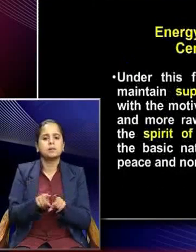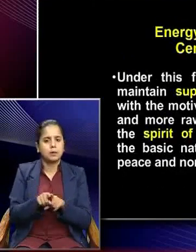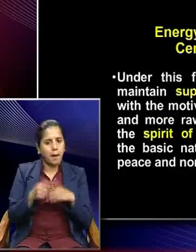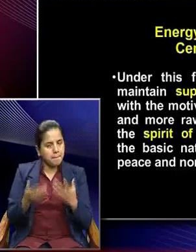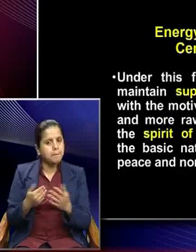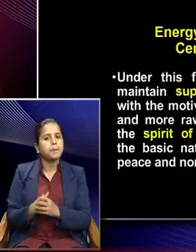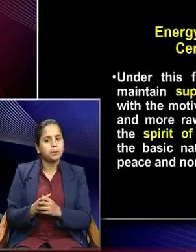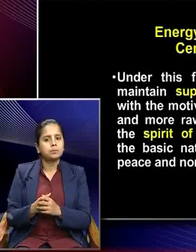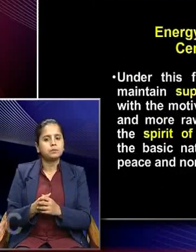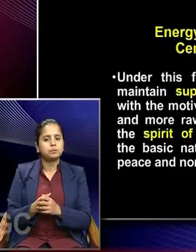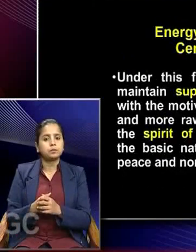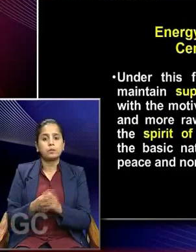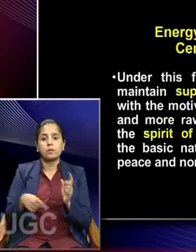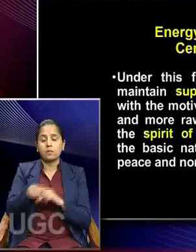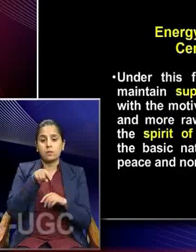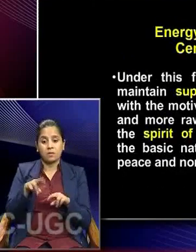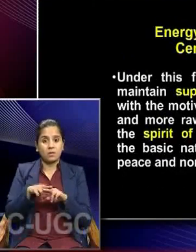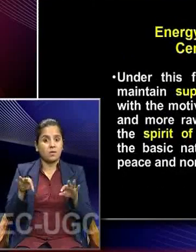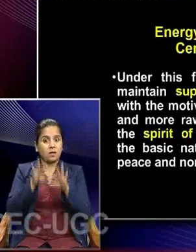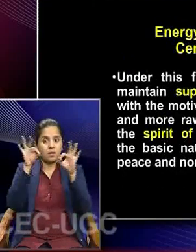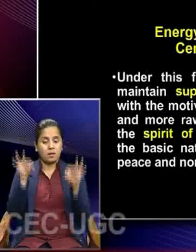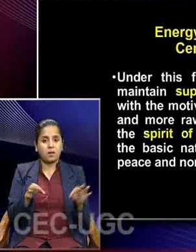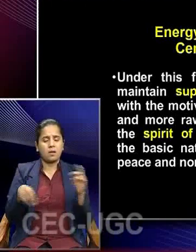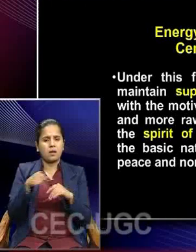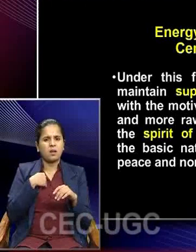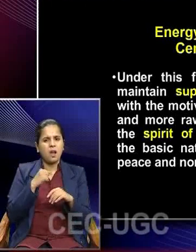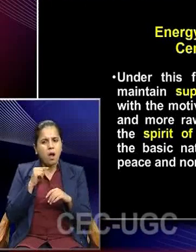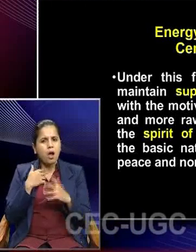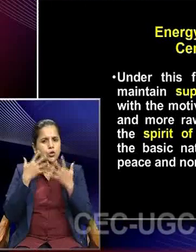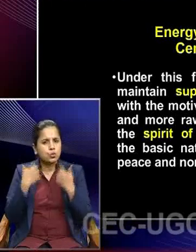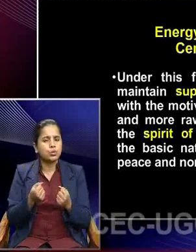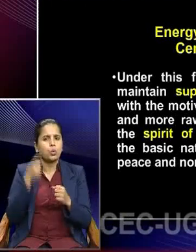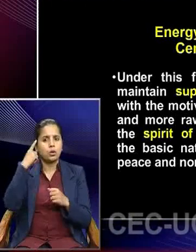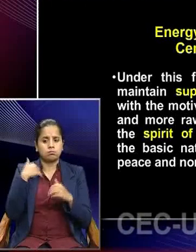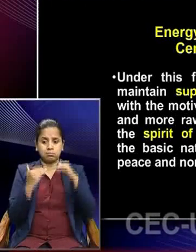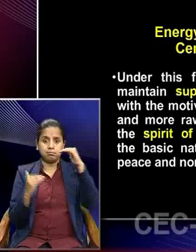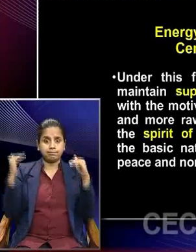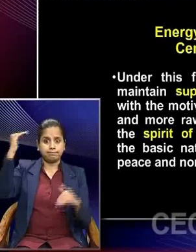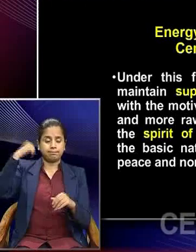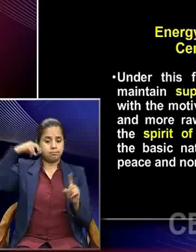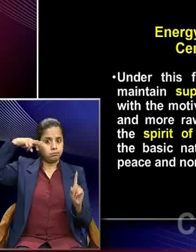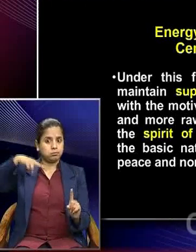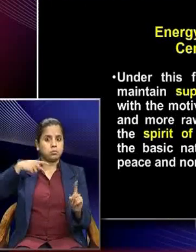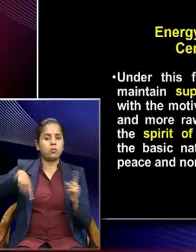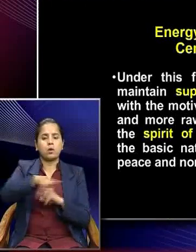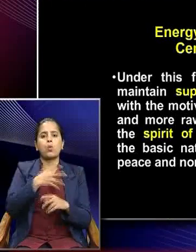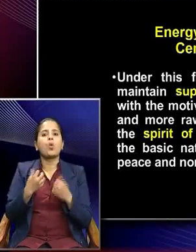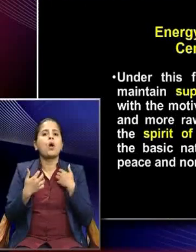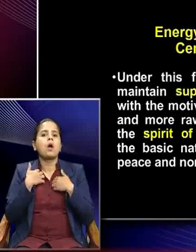So under the framework, the urge to maintain supremacy and hegemony, the motive